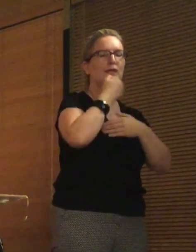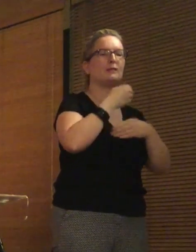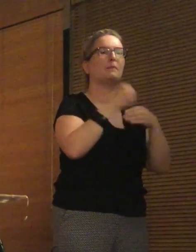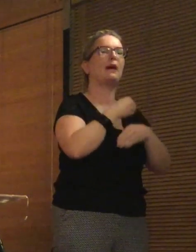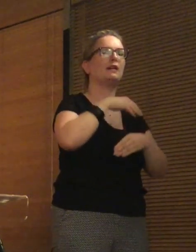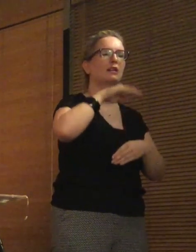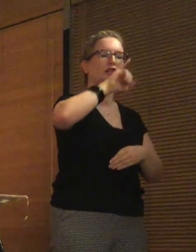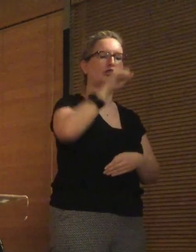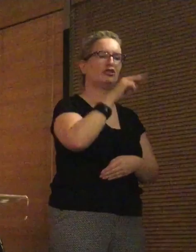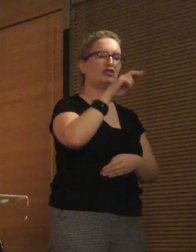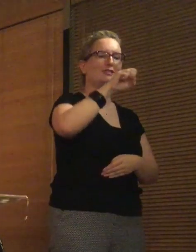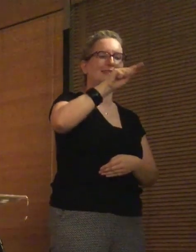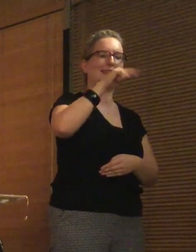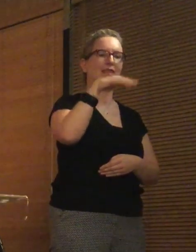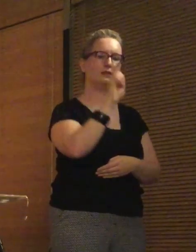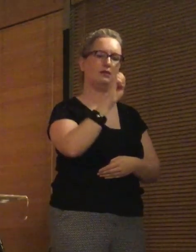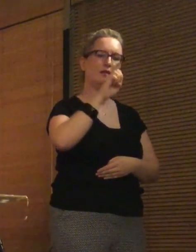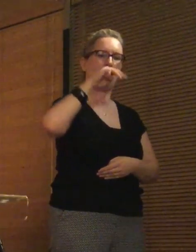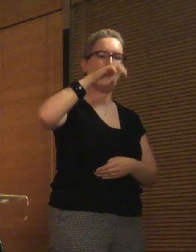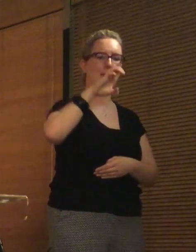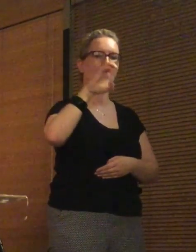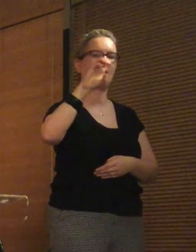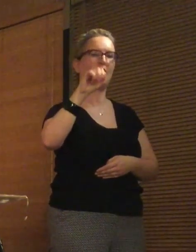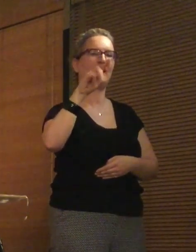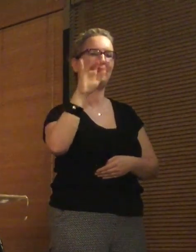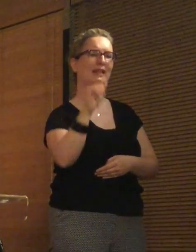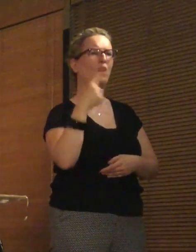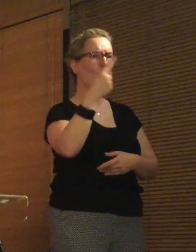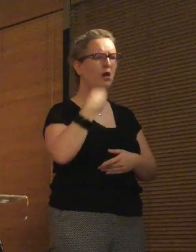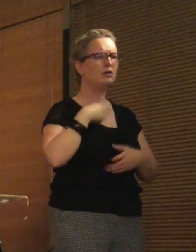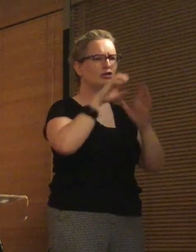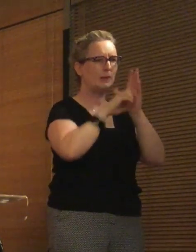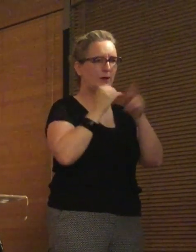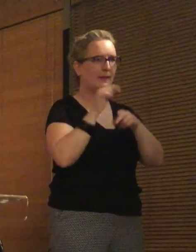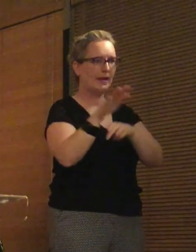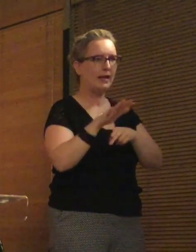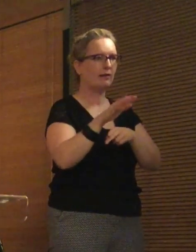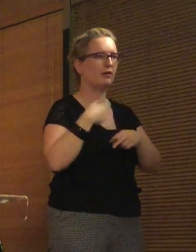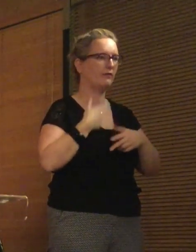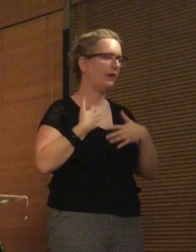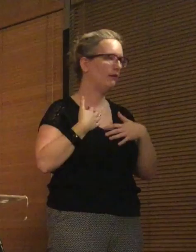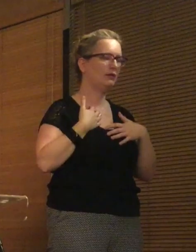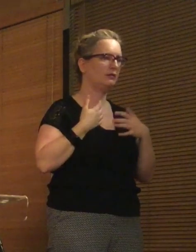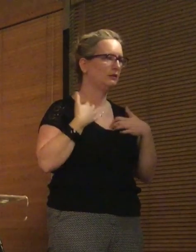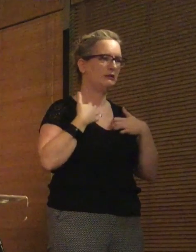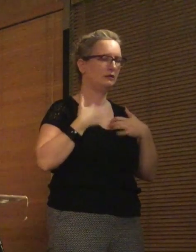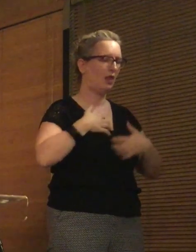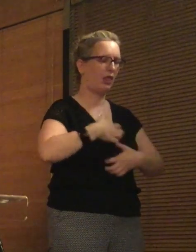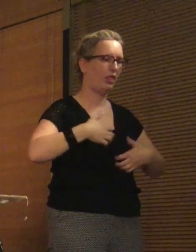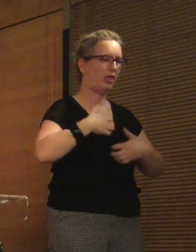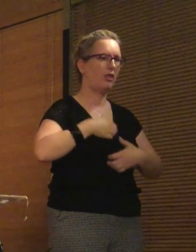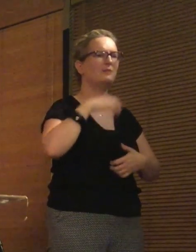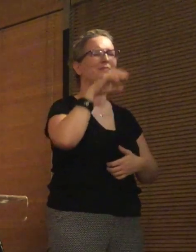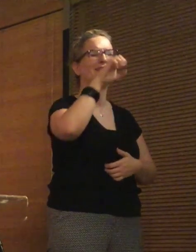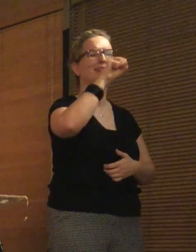McCarthy. And there's a really most distressing chapter in it on sim